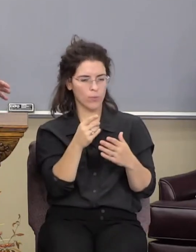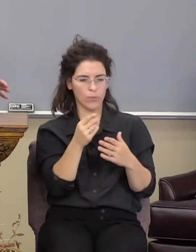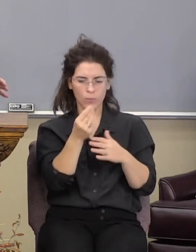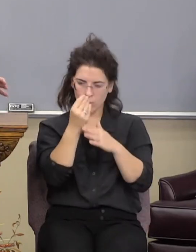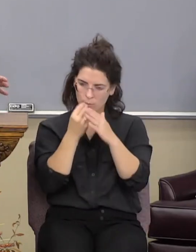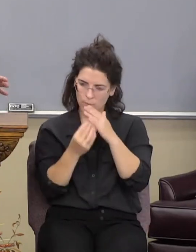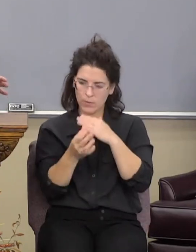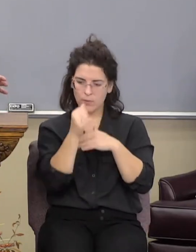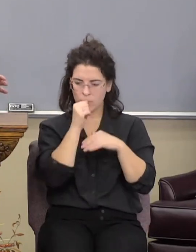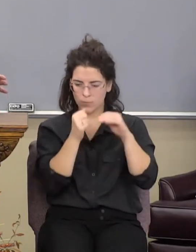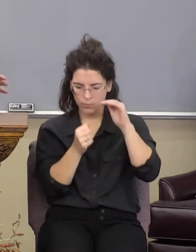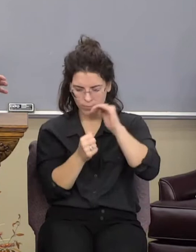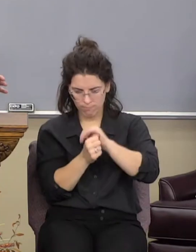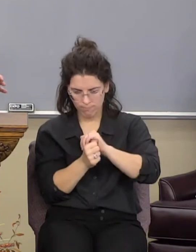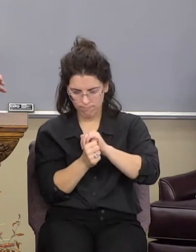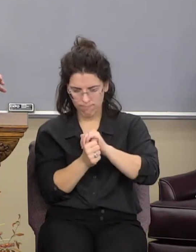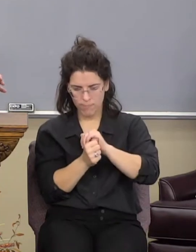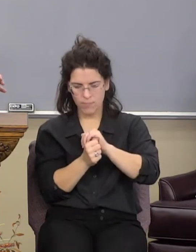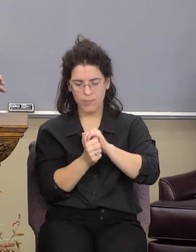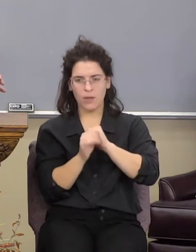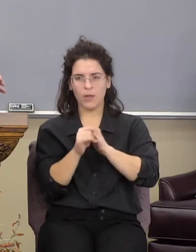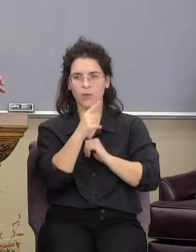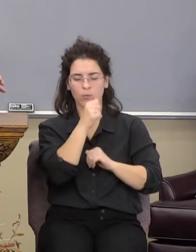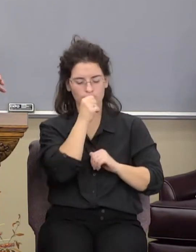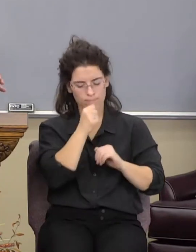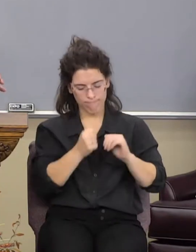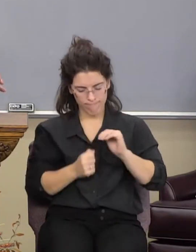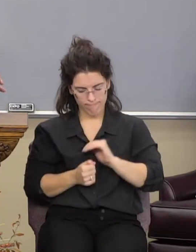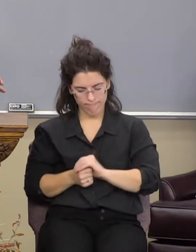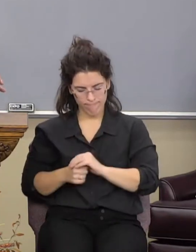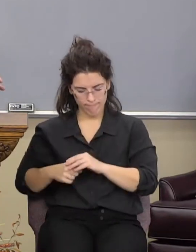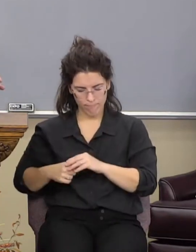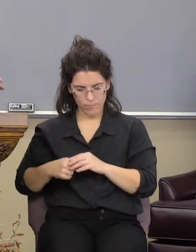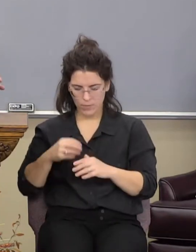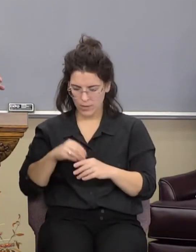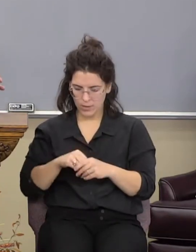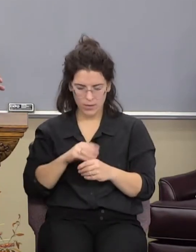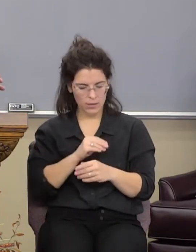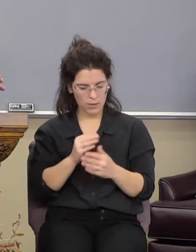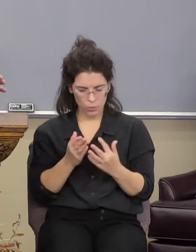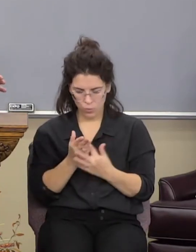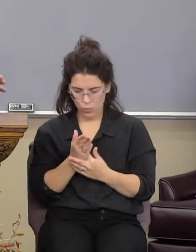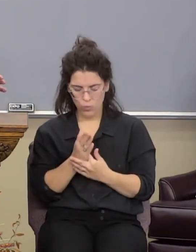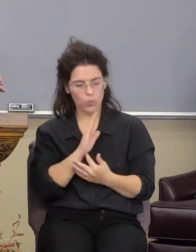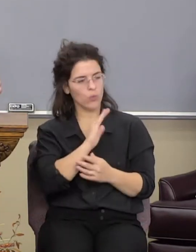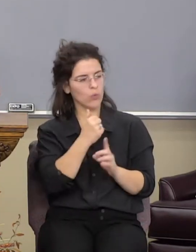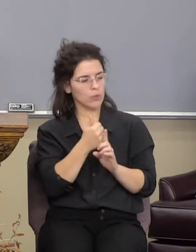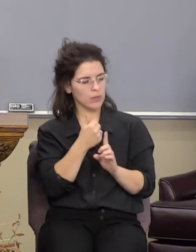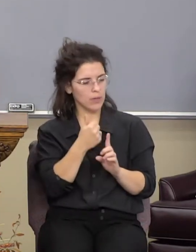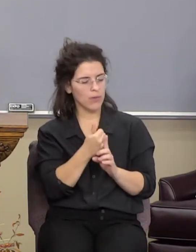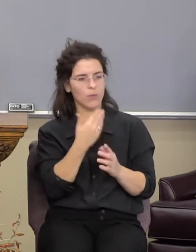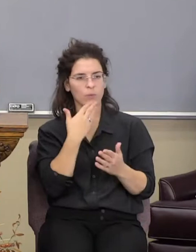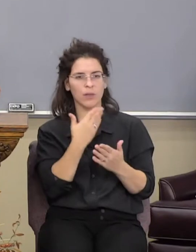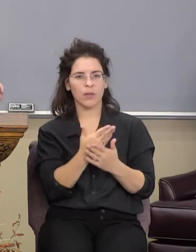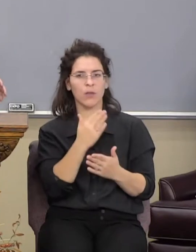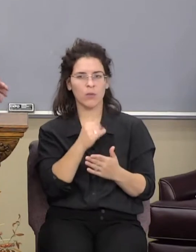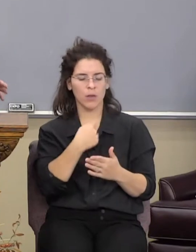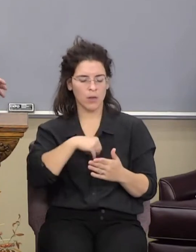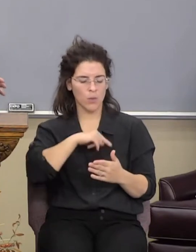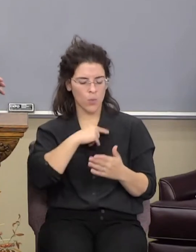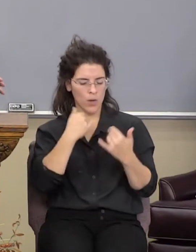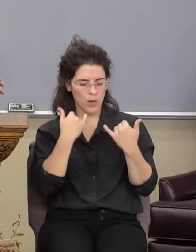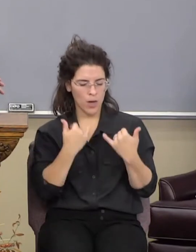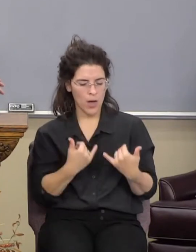mystery, that hidden information that you kept secret in and through yourself. And we just thank you that as we